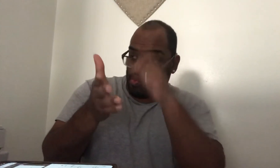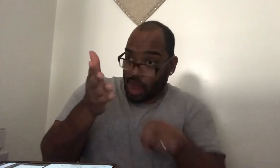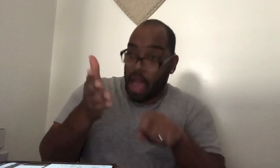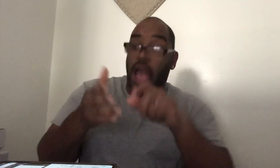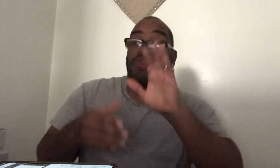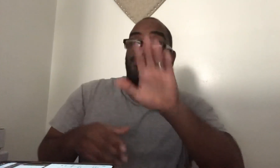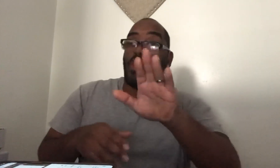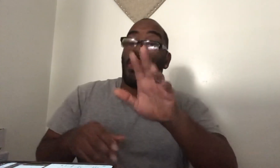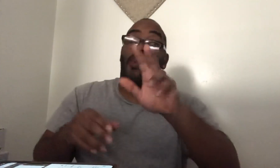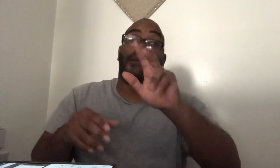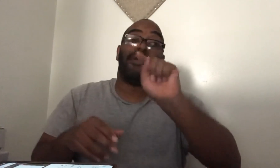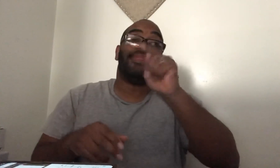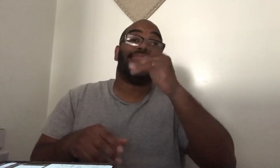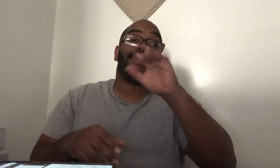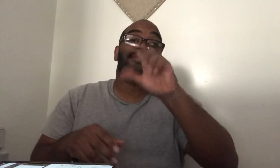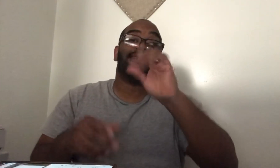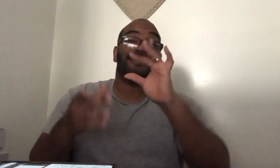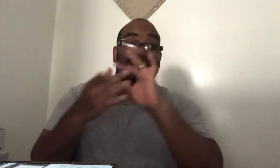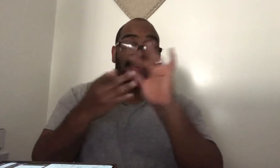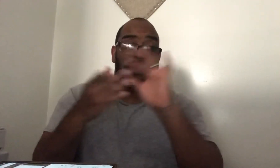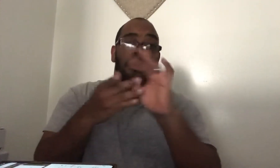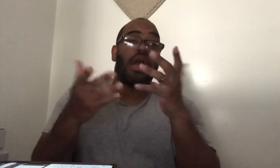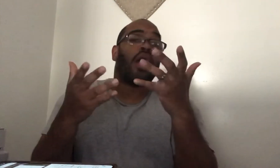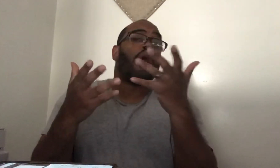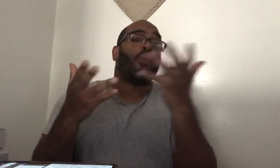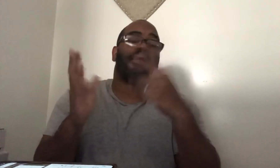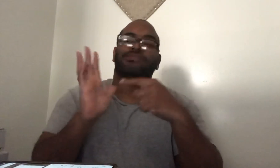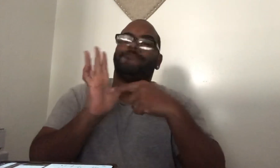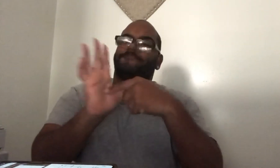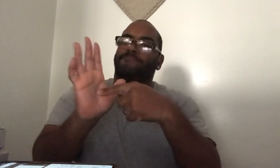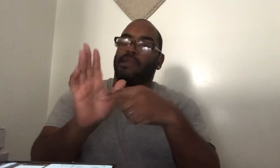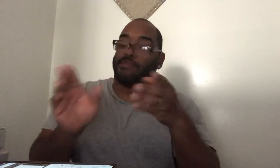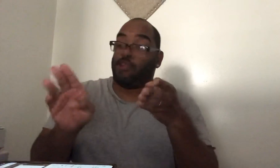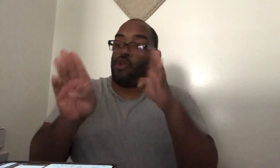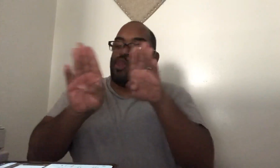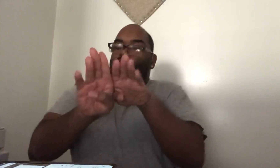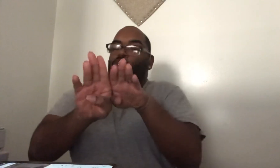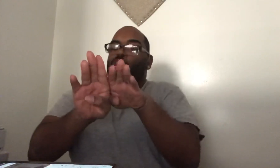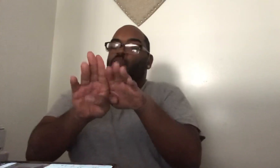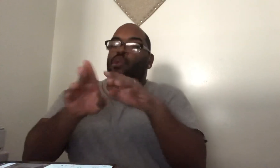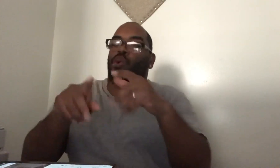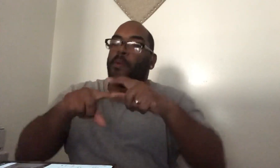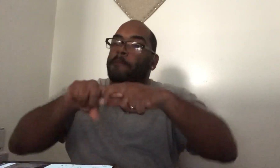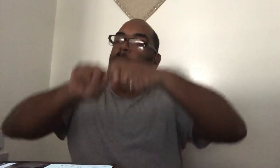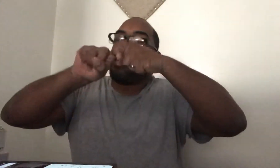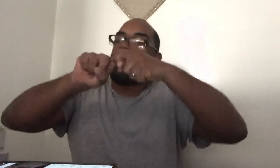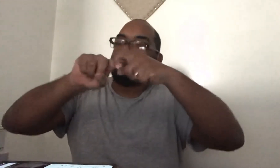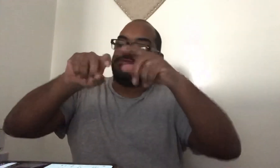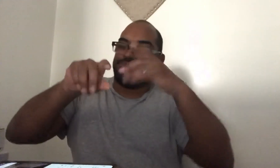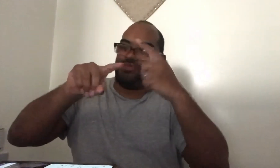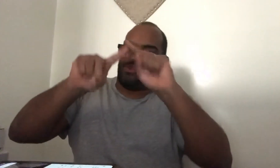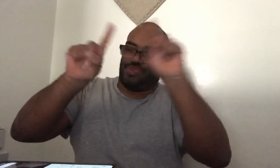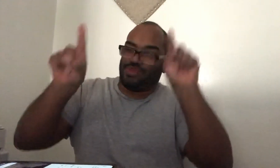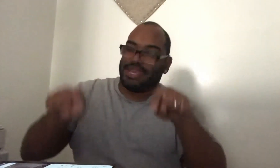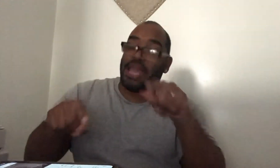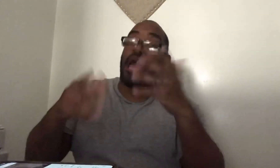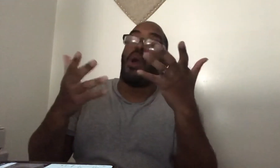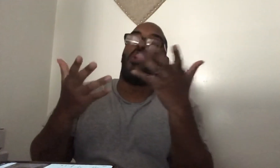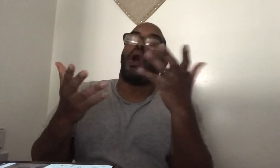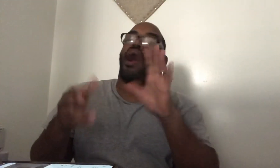close this, pause the screen if you want to keep looking at it. What your thesis statement indicates to someone is